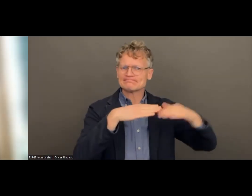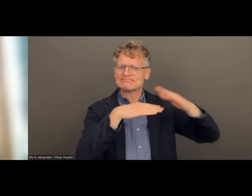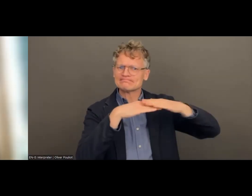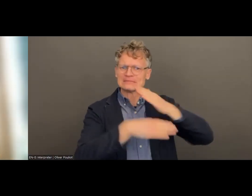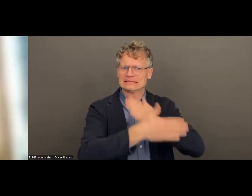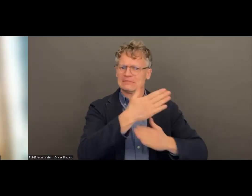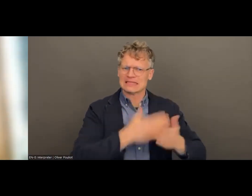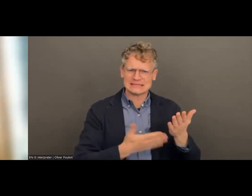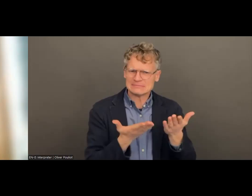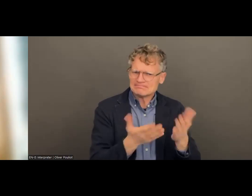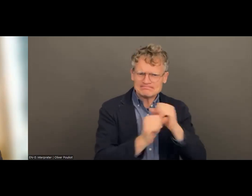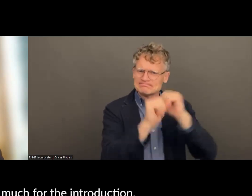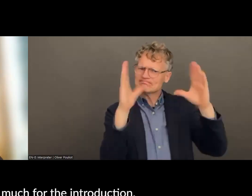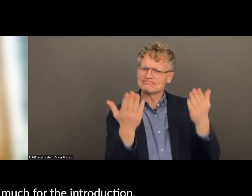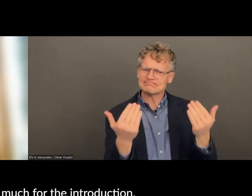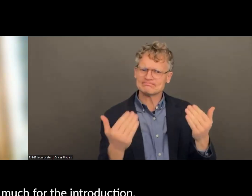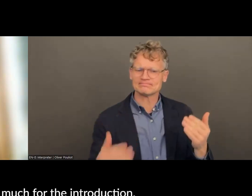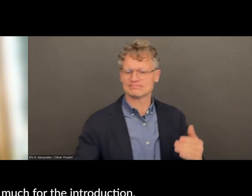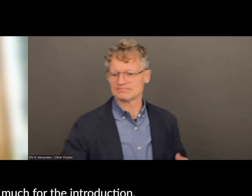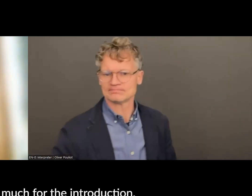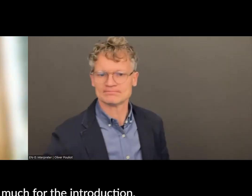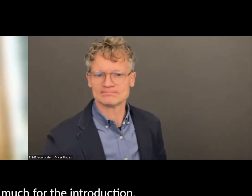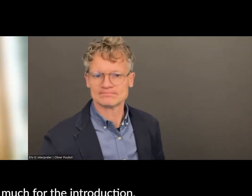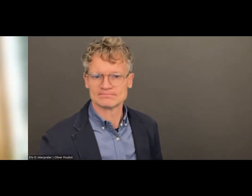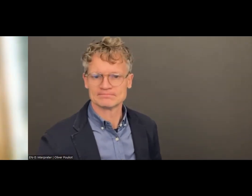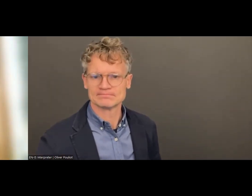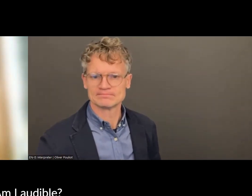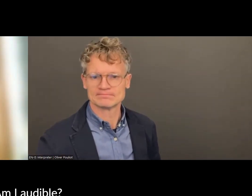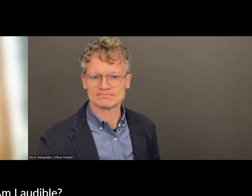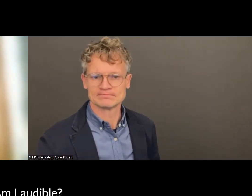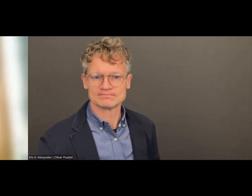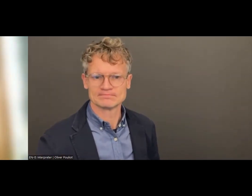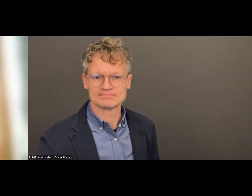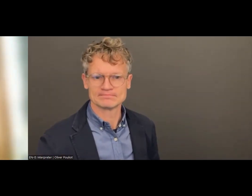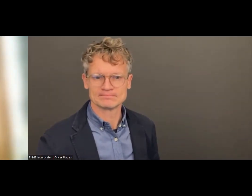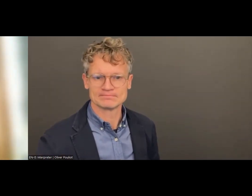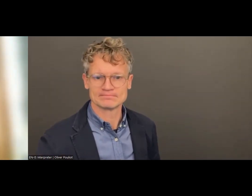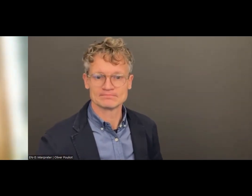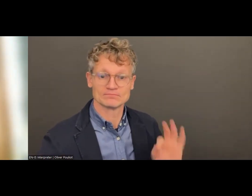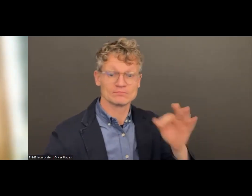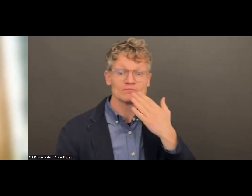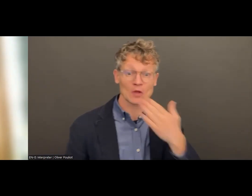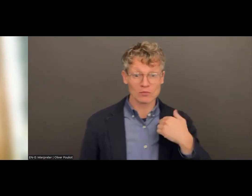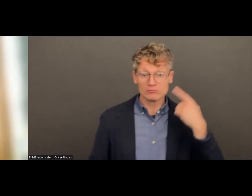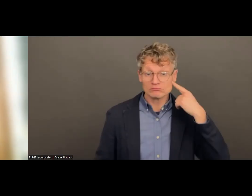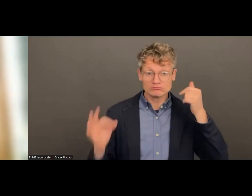Thank you. Thank you very much for the introduction. Am I audible?